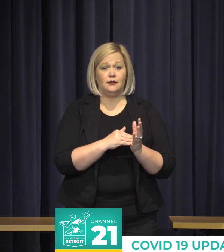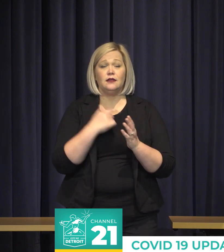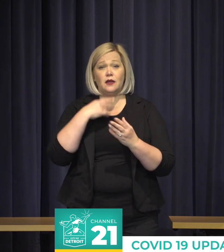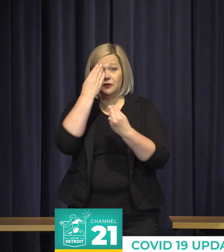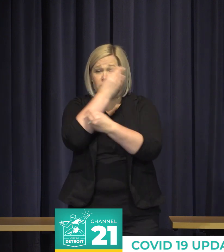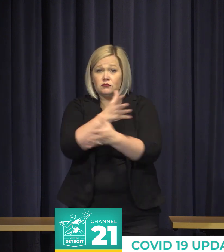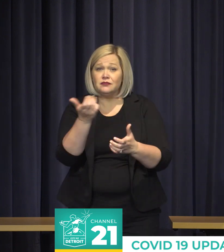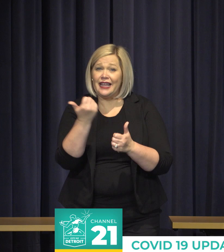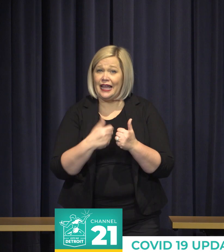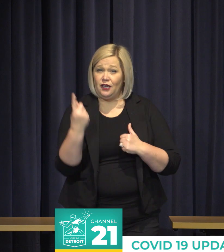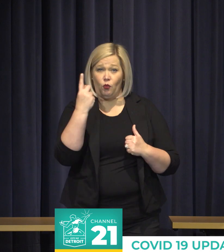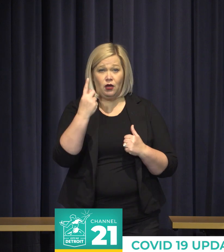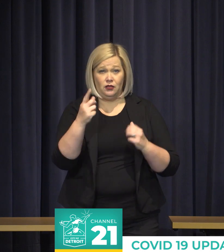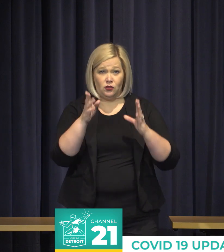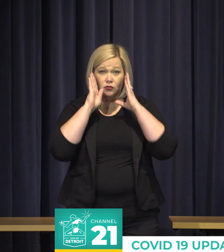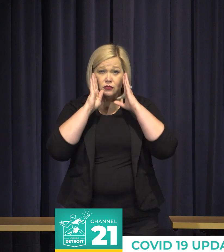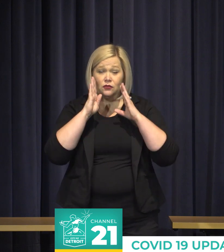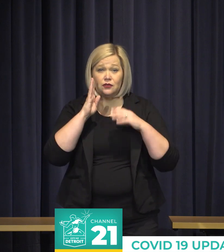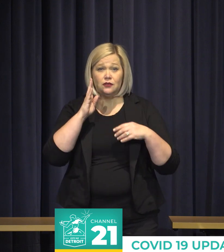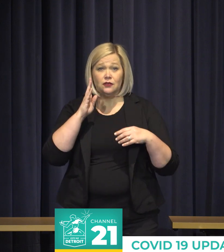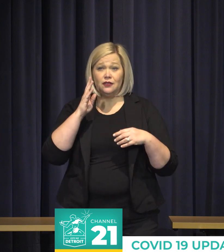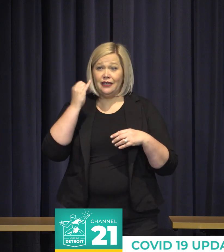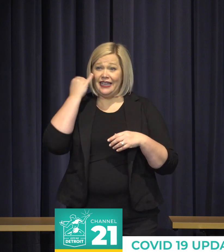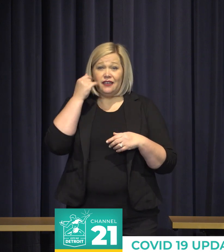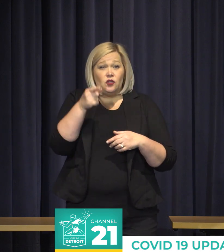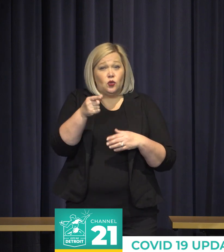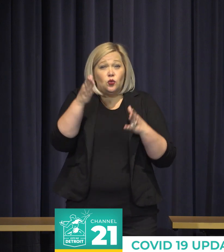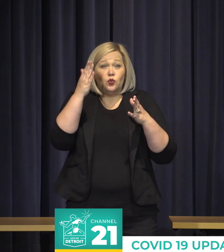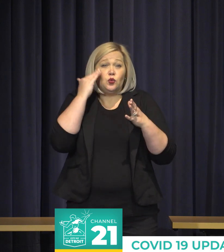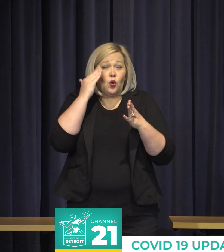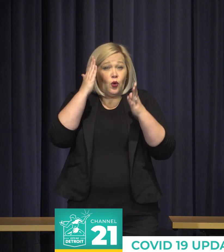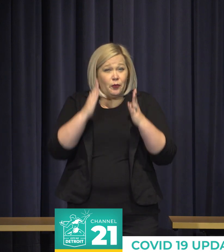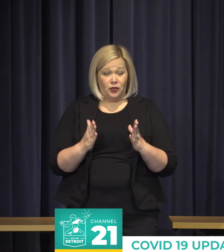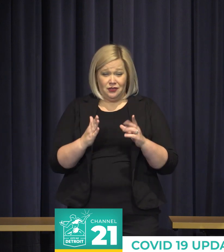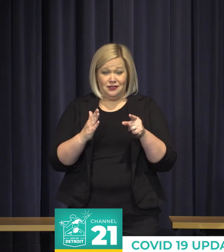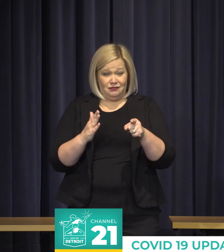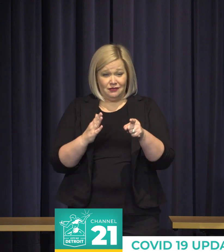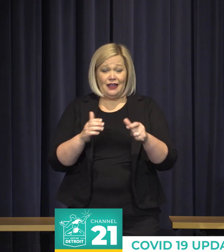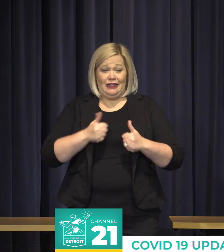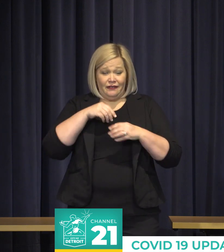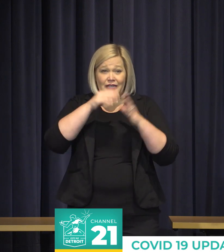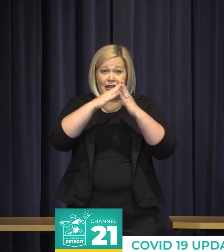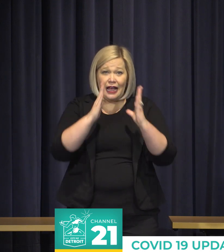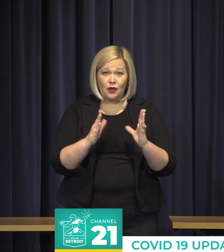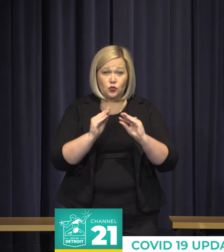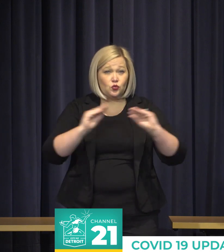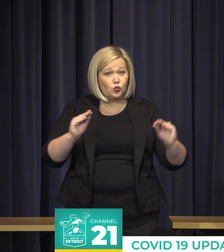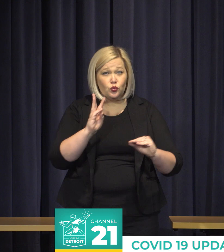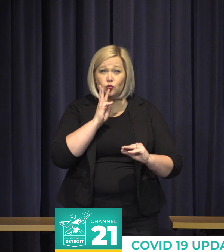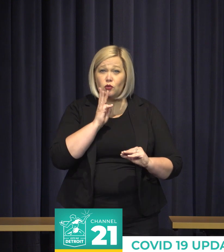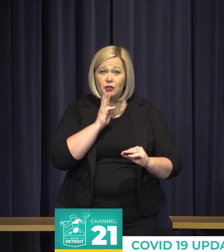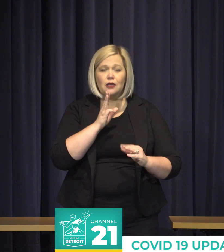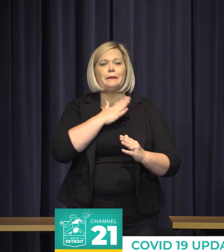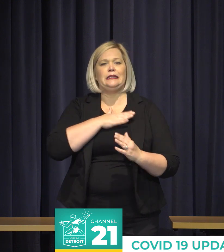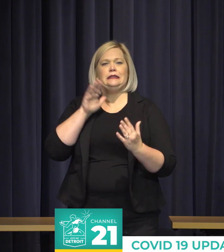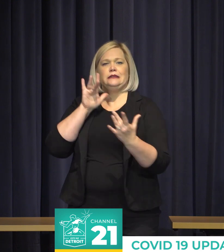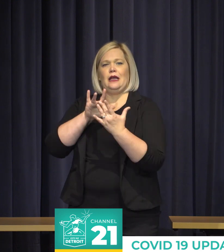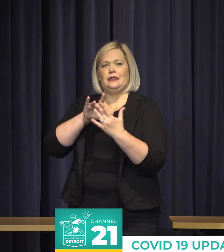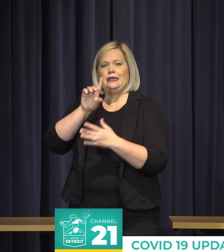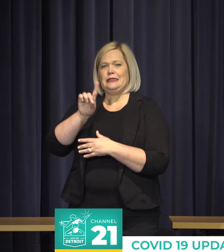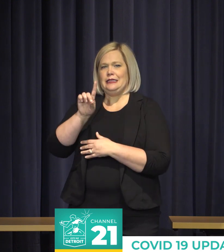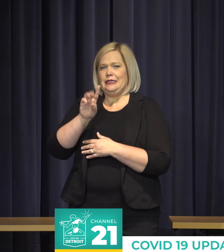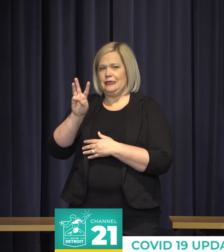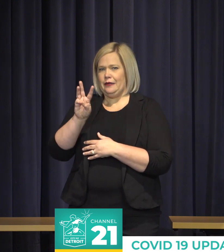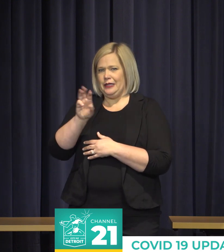you know of anybody who's living in a house without water today, contact DWSD.